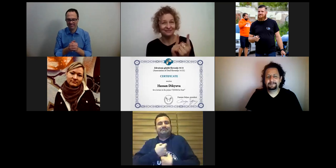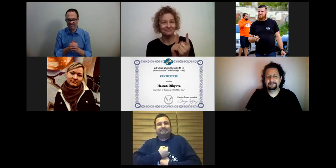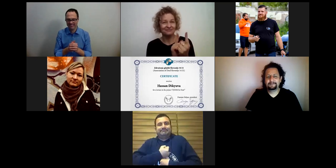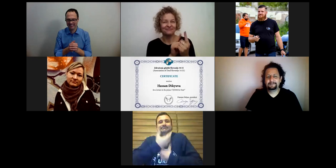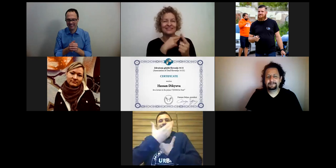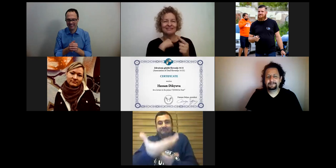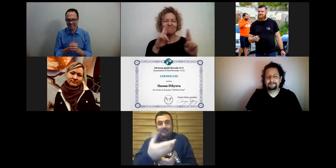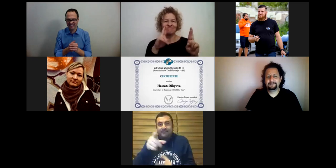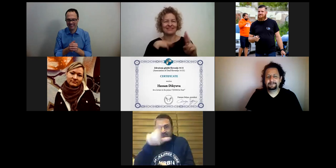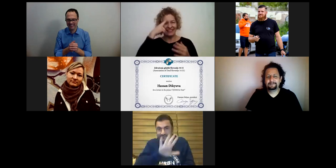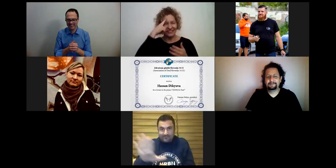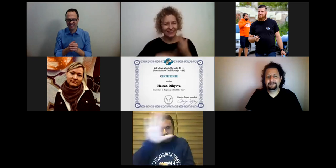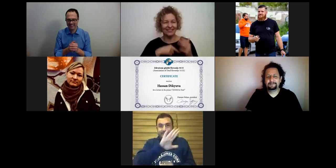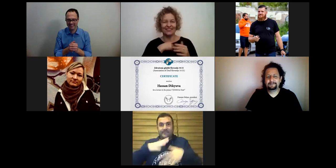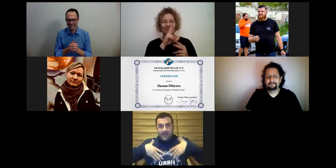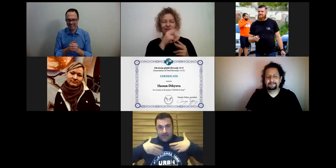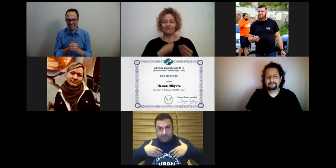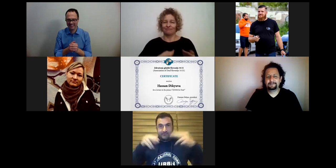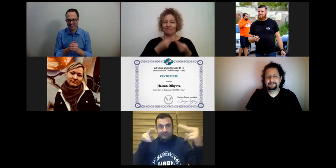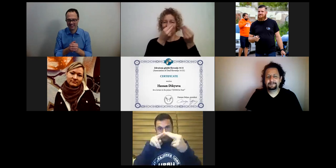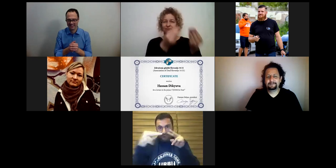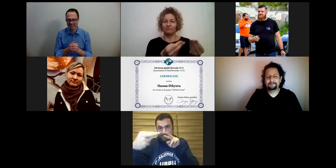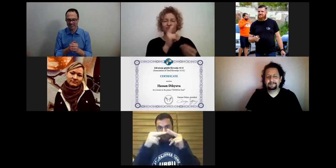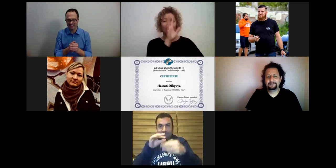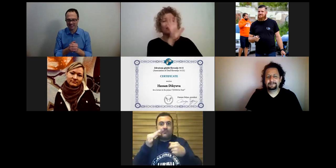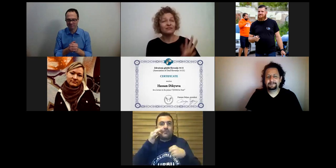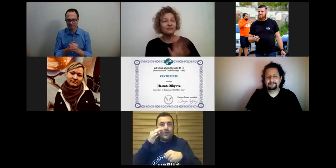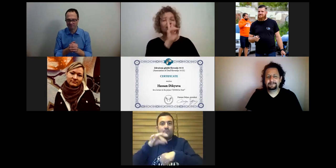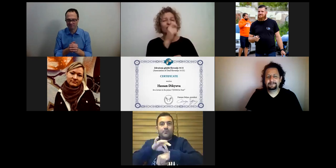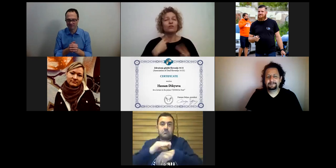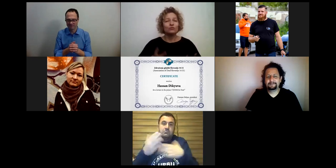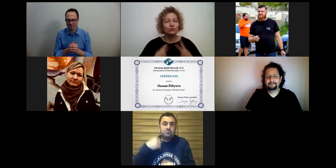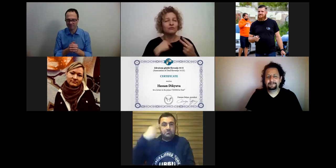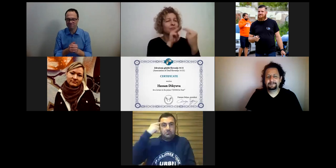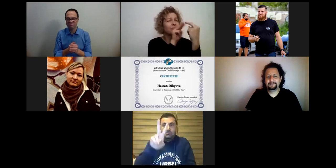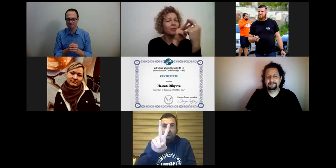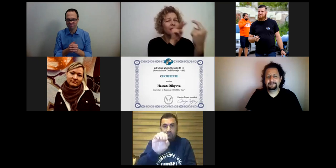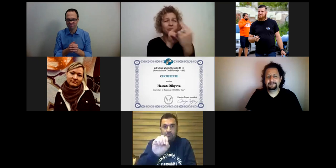in Turkey. It was so wonderful. And it was so great to see that back in his story.